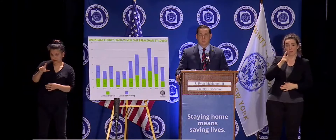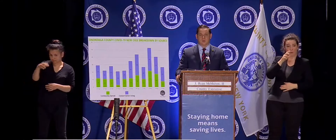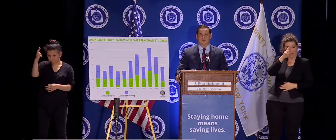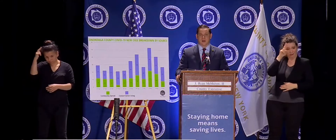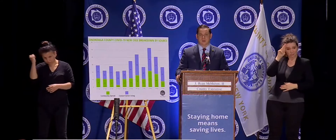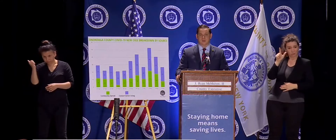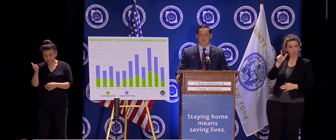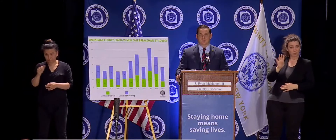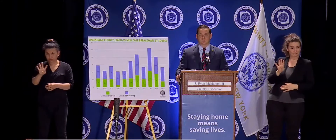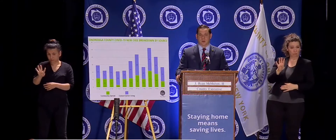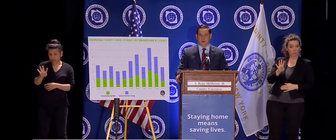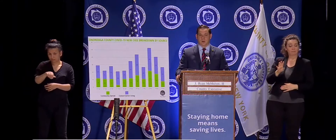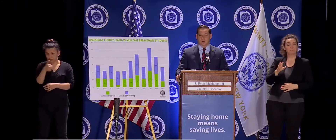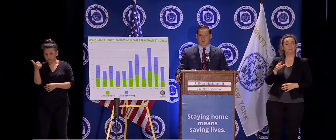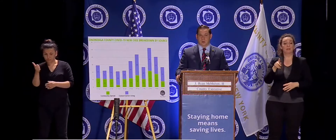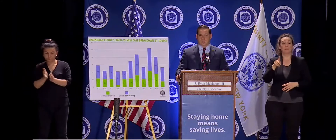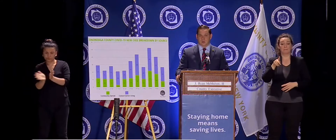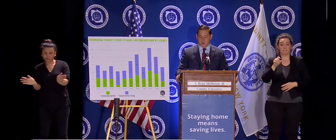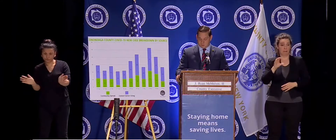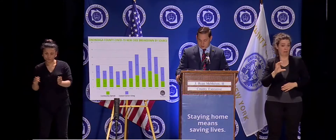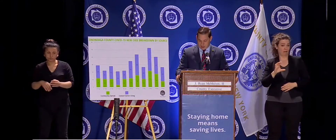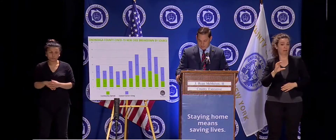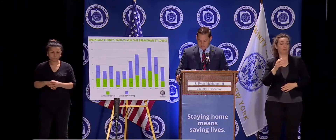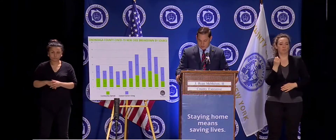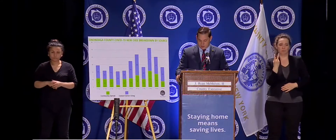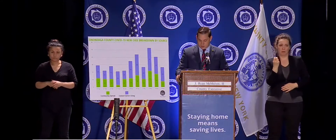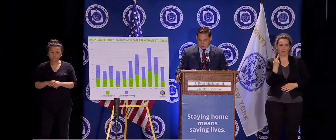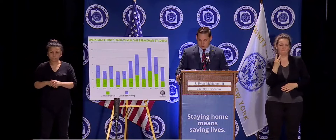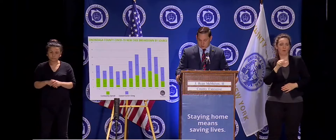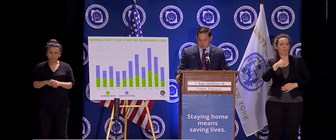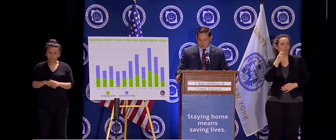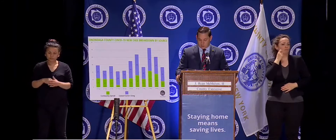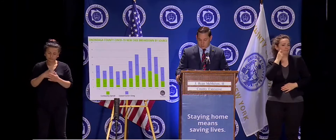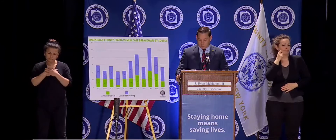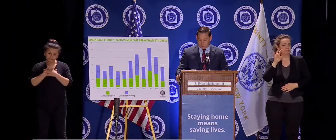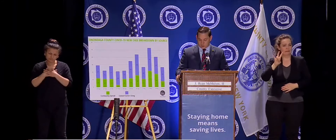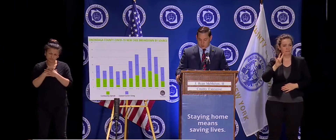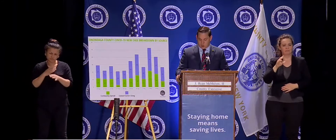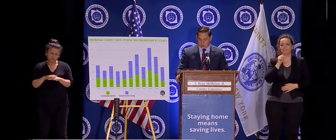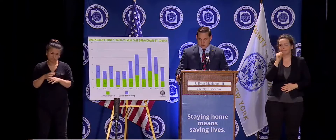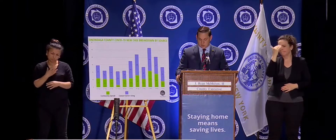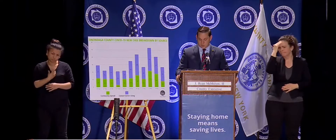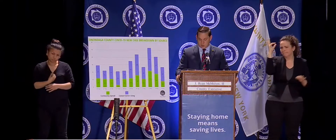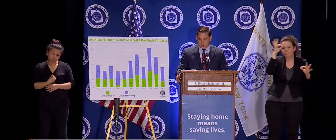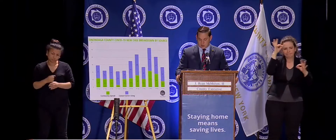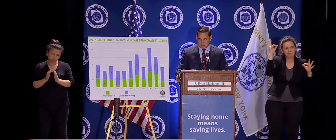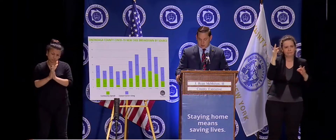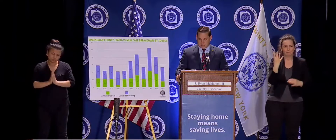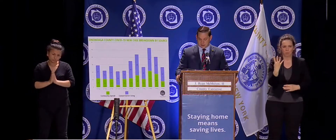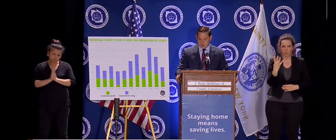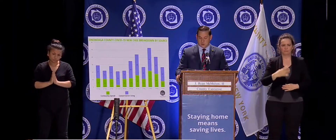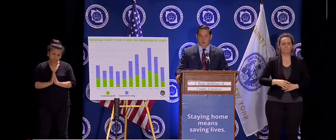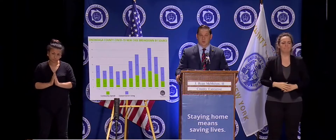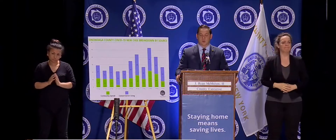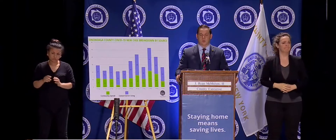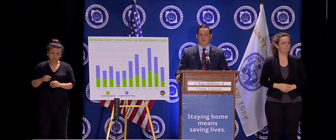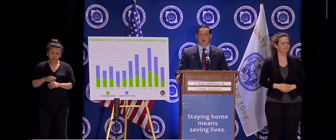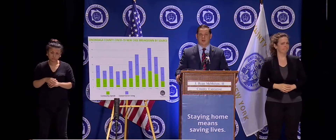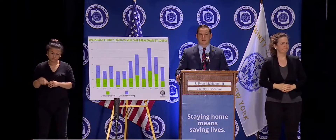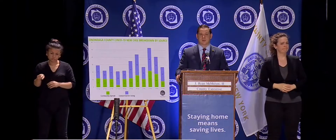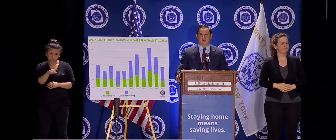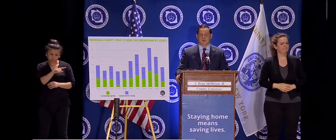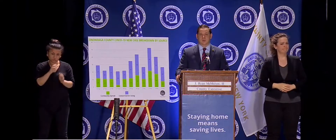about their families, grieve with them, and certainly our prayers go out to not just those who